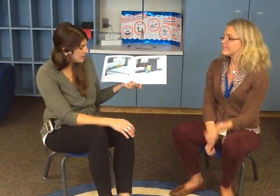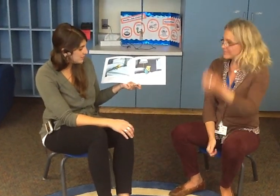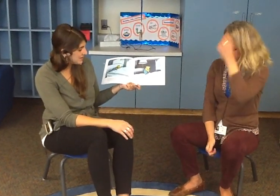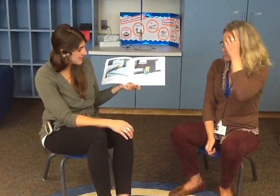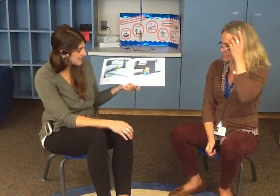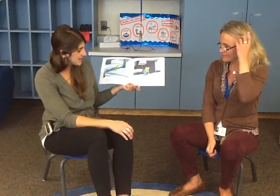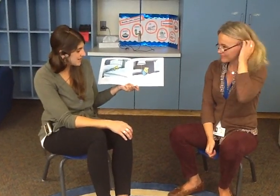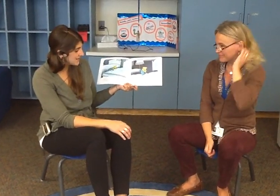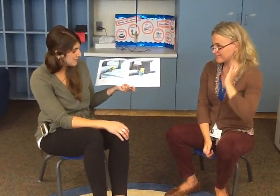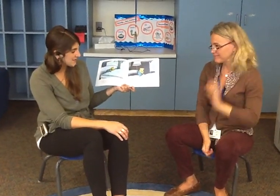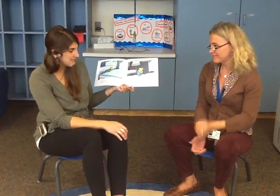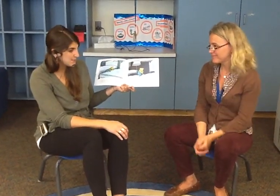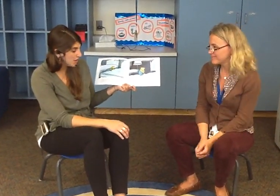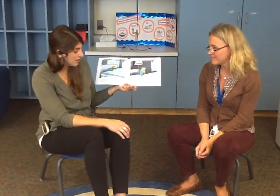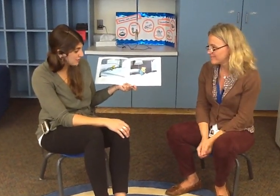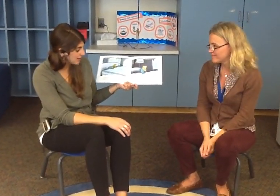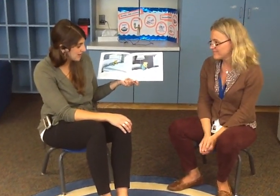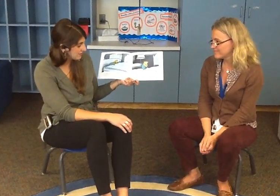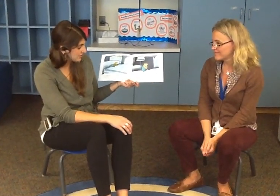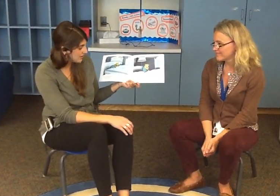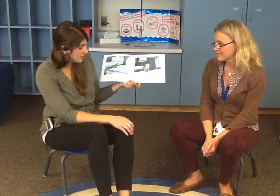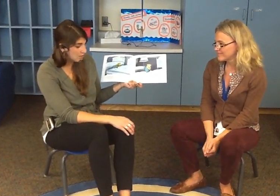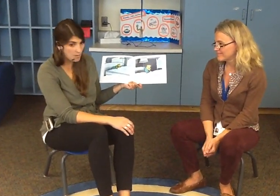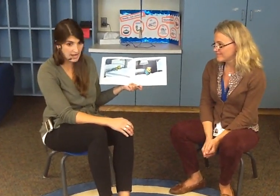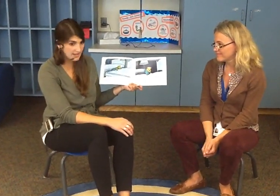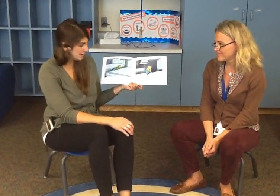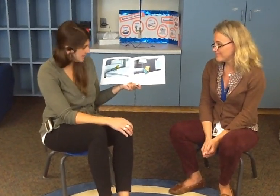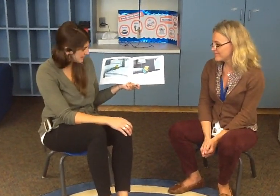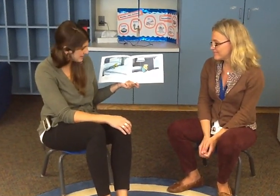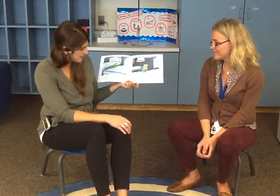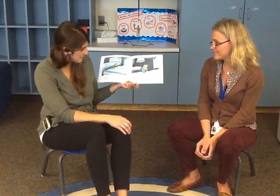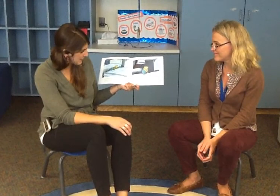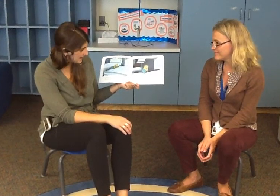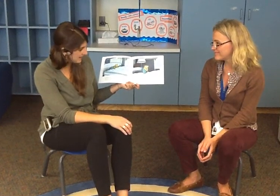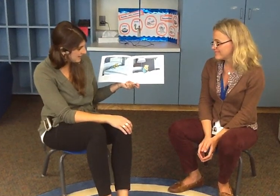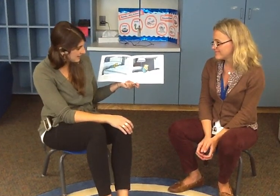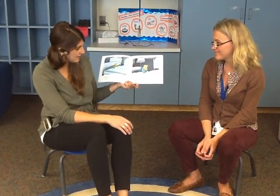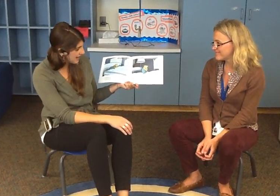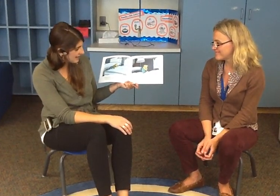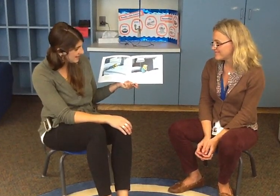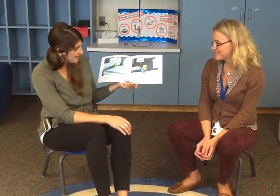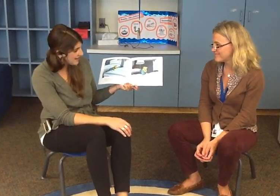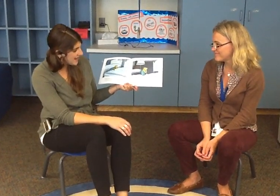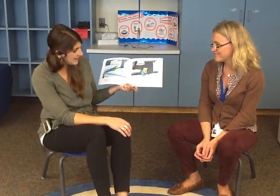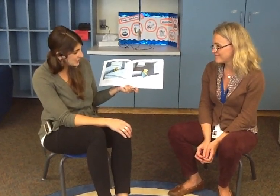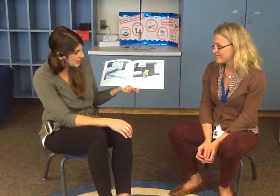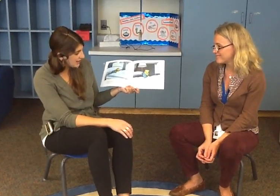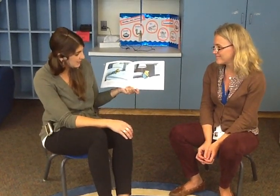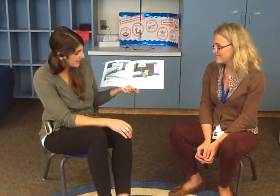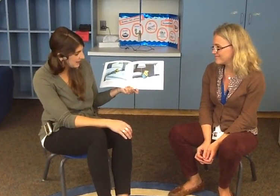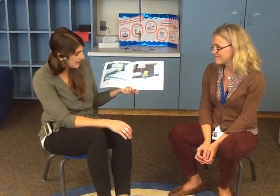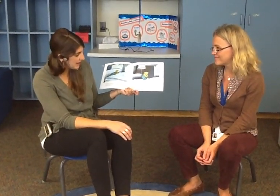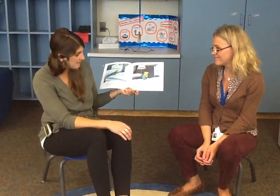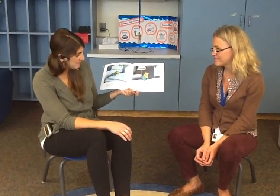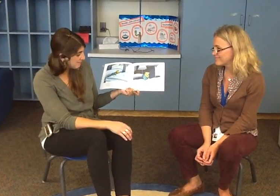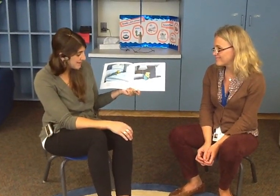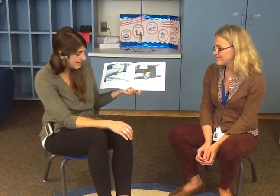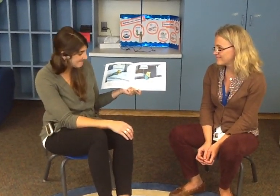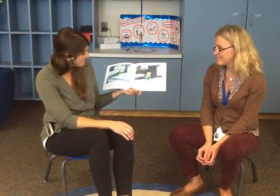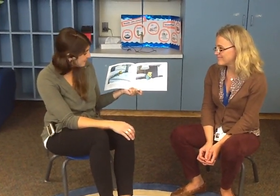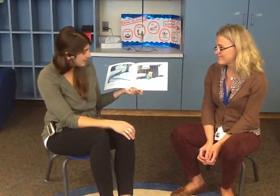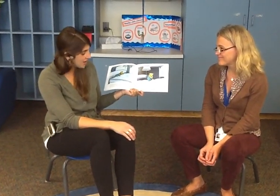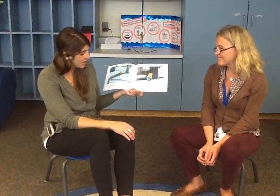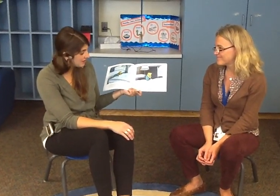All at once he saw something small and round. Why, here's my button, he cried. And he tried to pick it up,